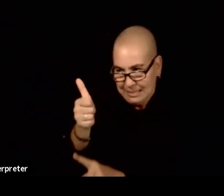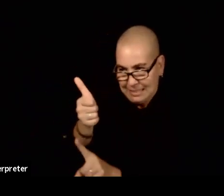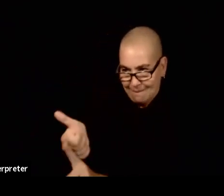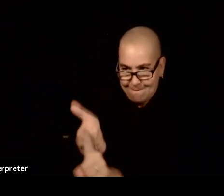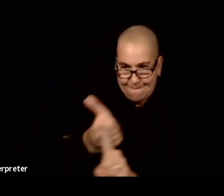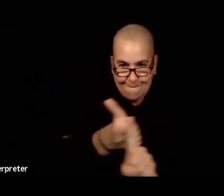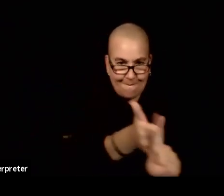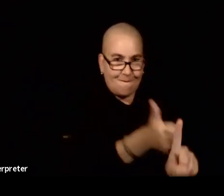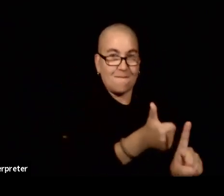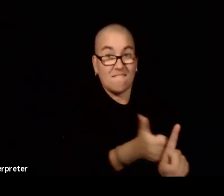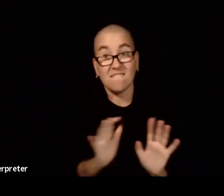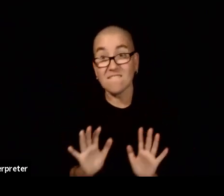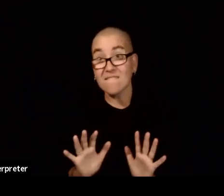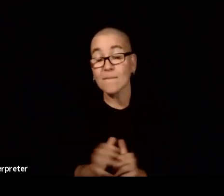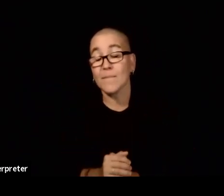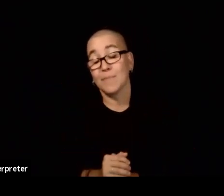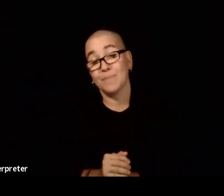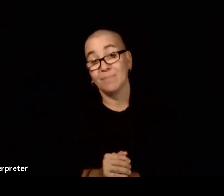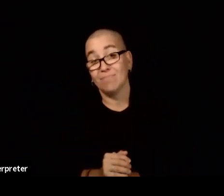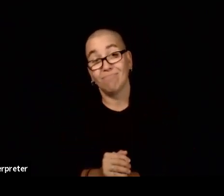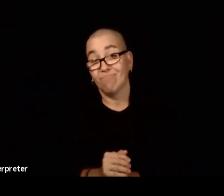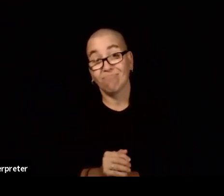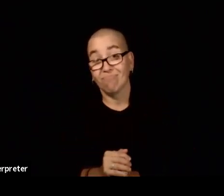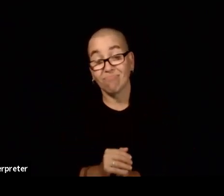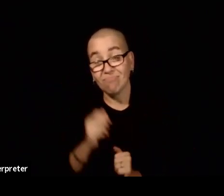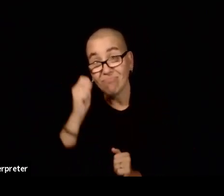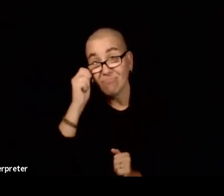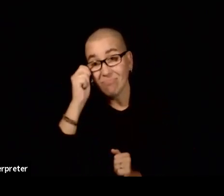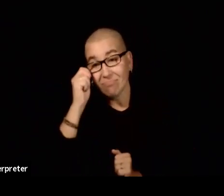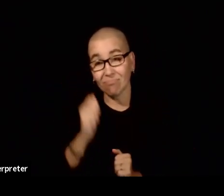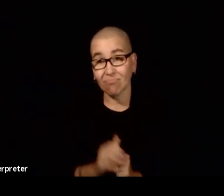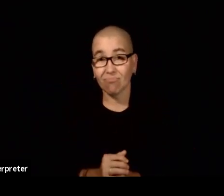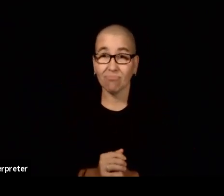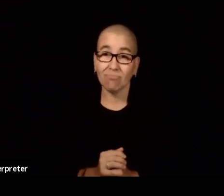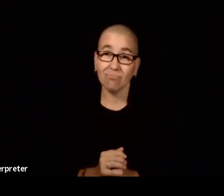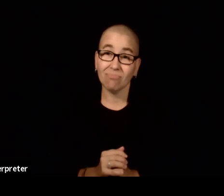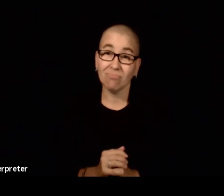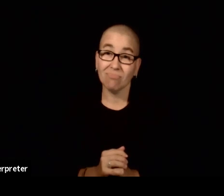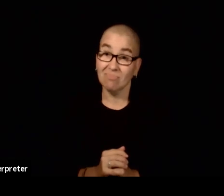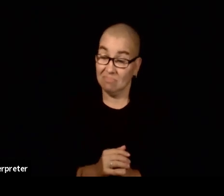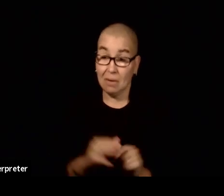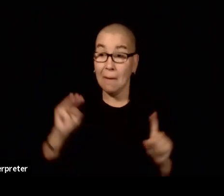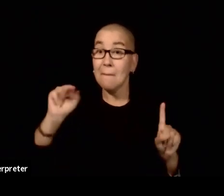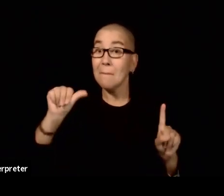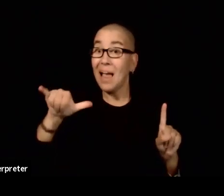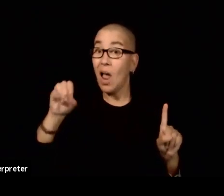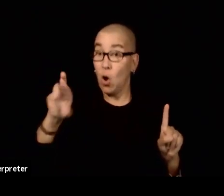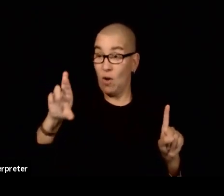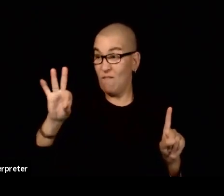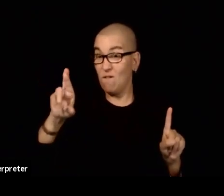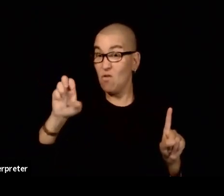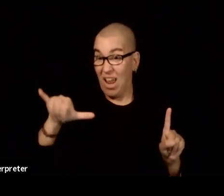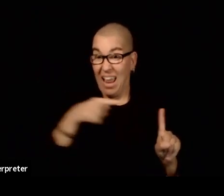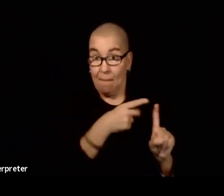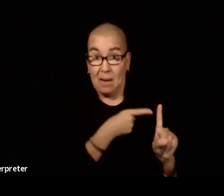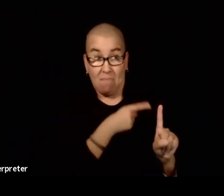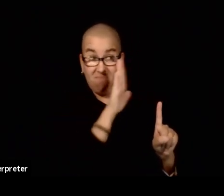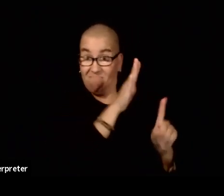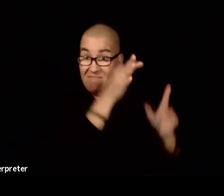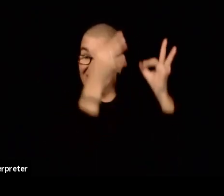established by statewide action. So the fact that the mayor took this action on the basis of specific Minneapolis experience, we think is a good